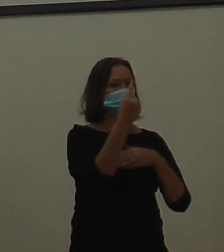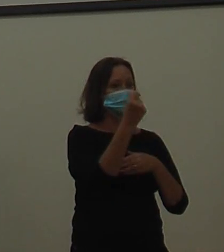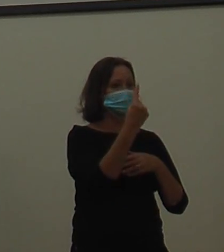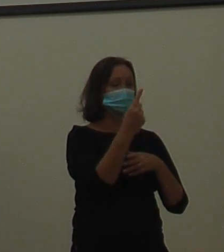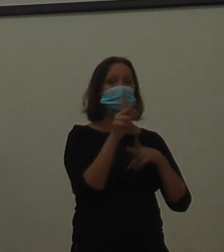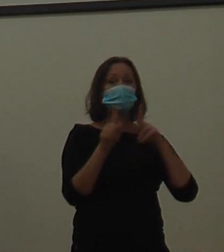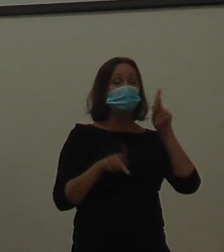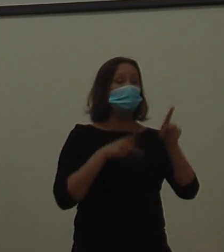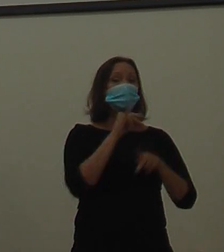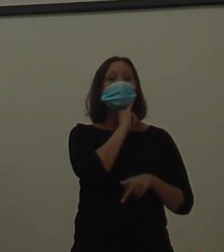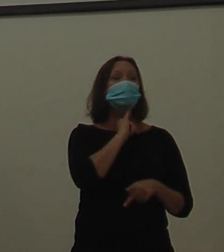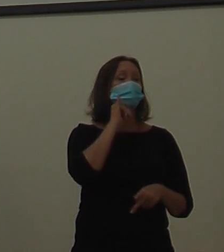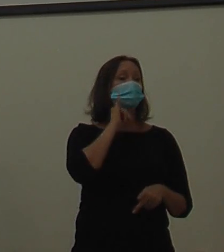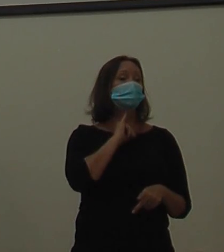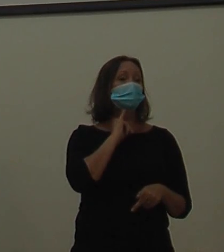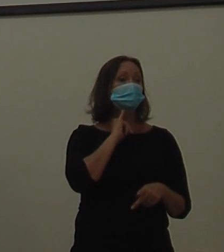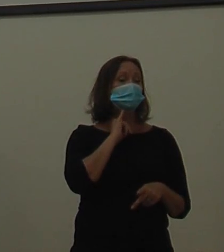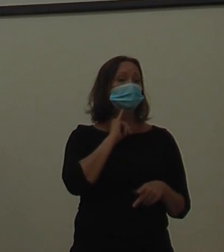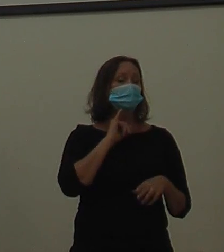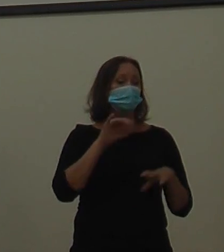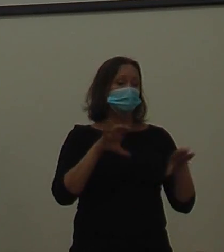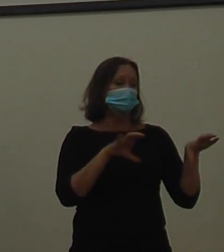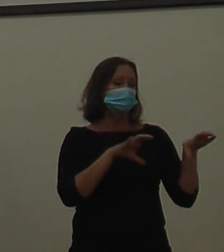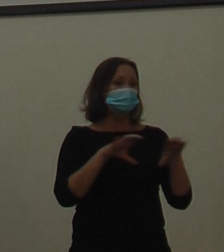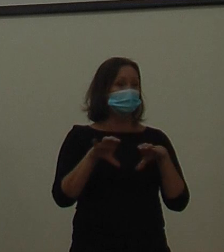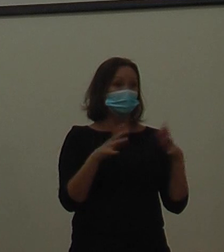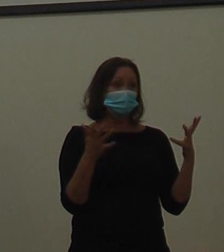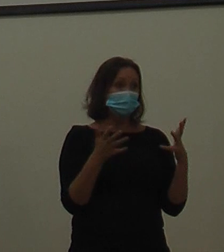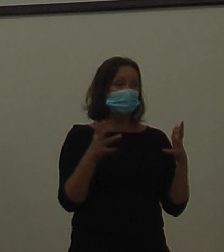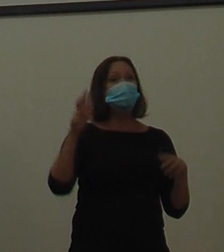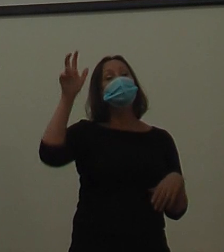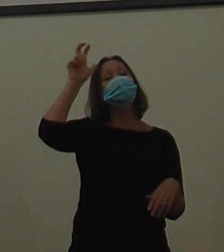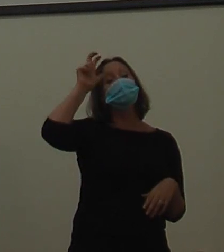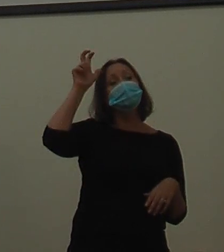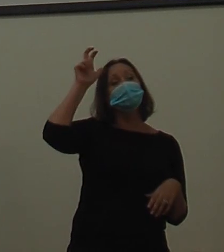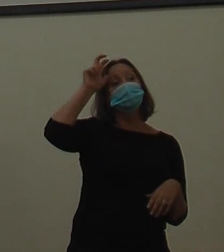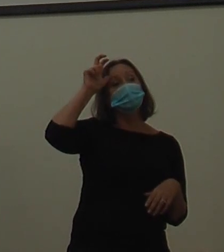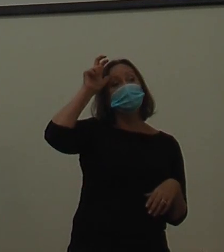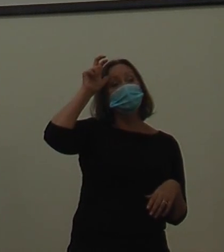Israel did what was evil in the sight of the Lord.